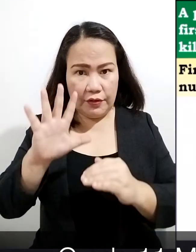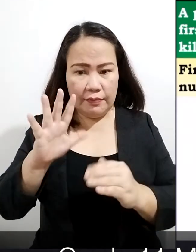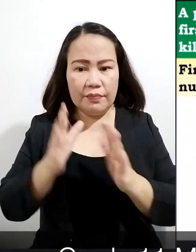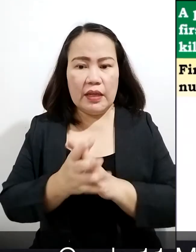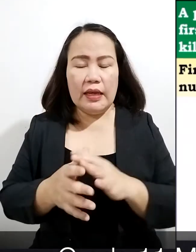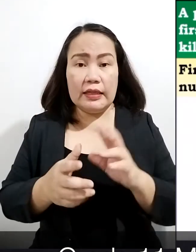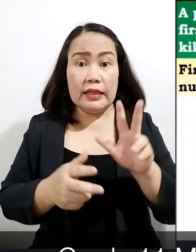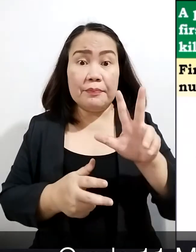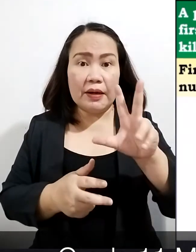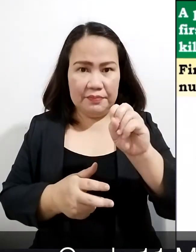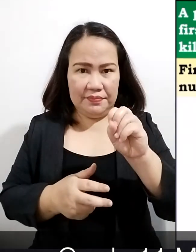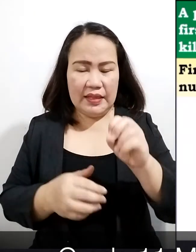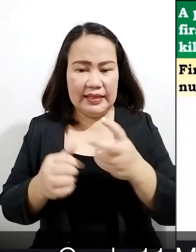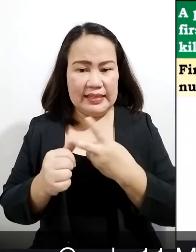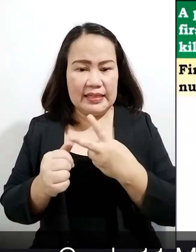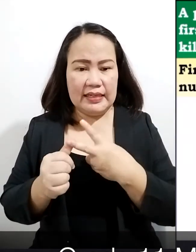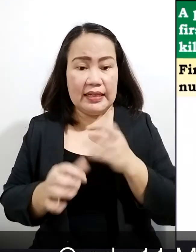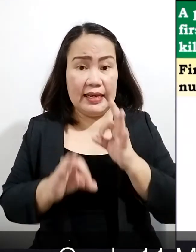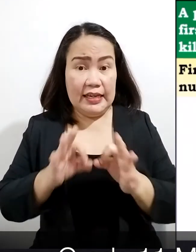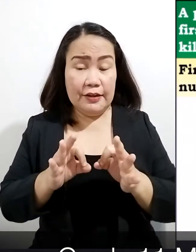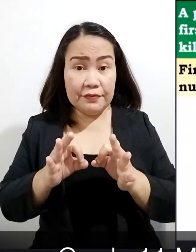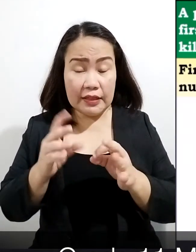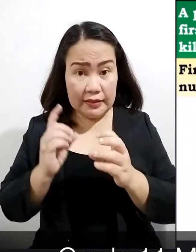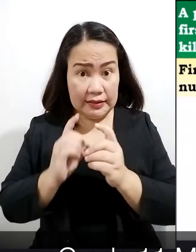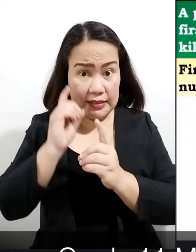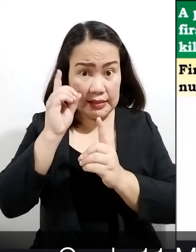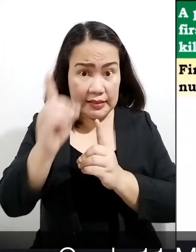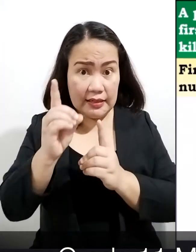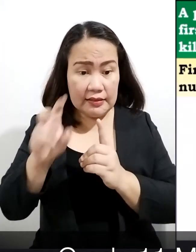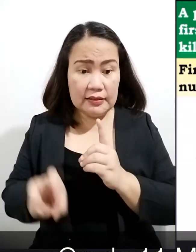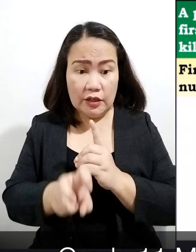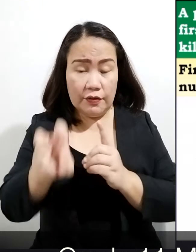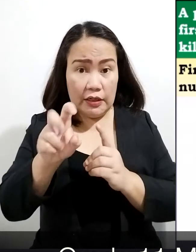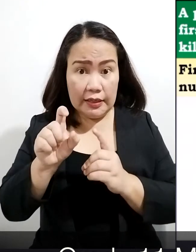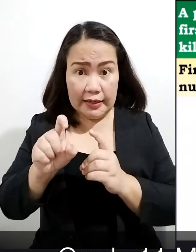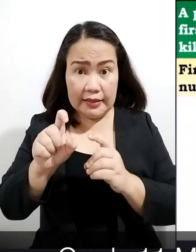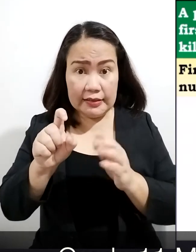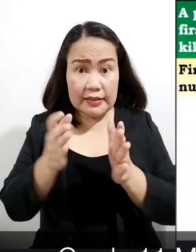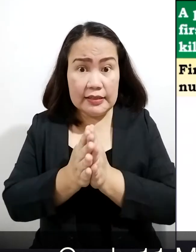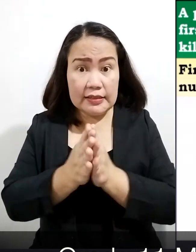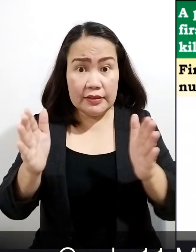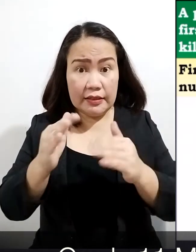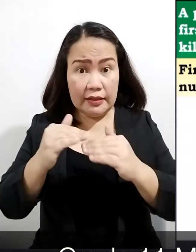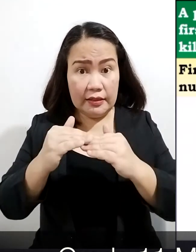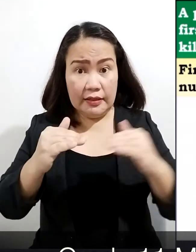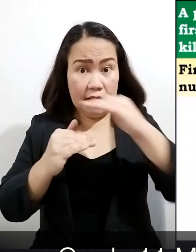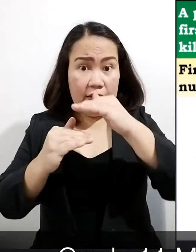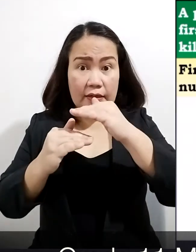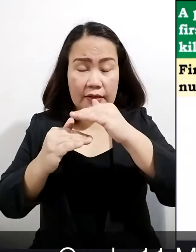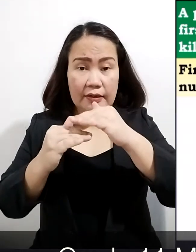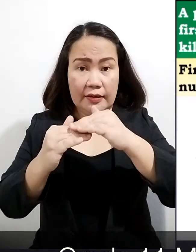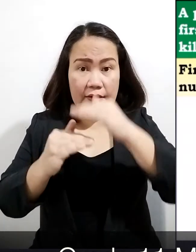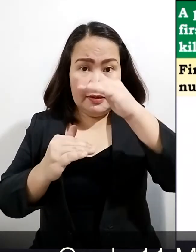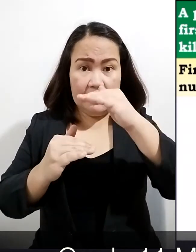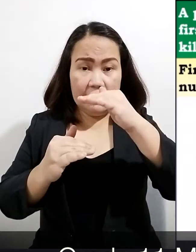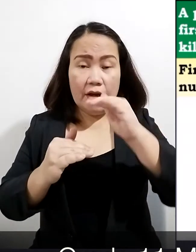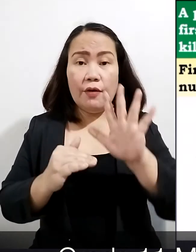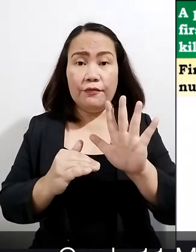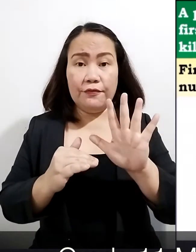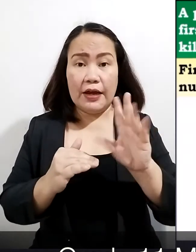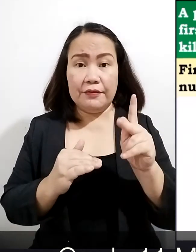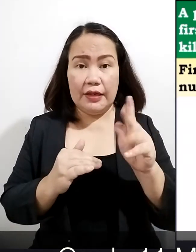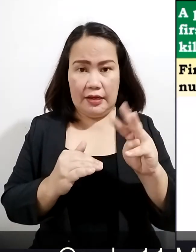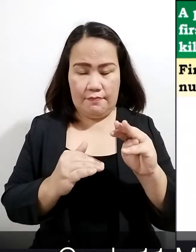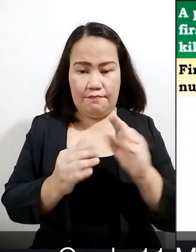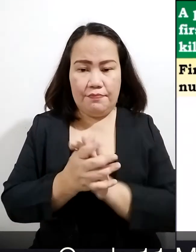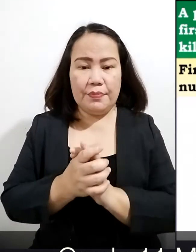30 pesos. Ang pangalawa naman ay kung ang distance na na-travel or yung x is greater than 5 kilometers.